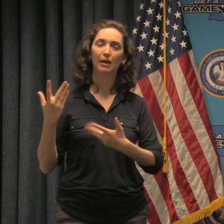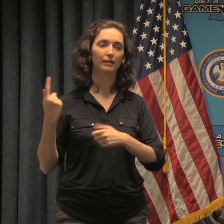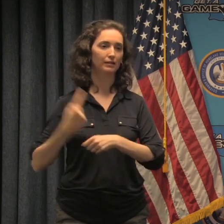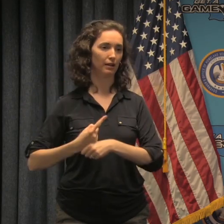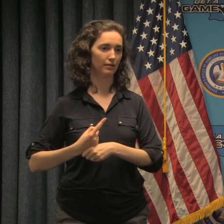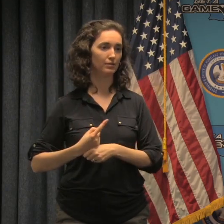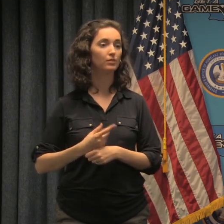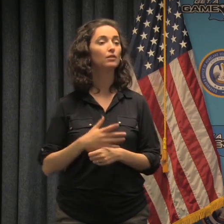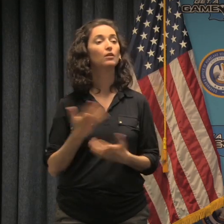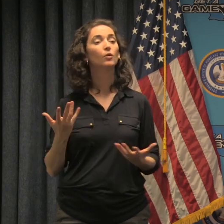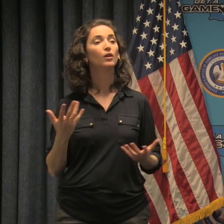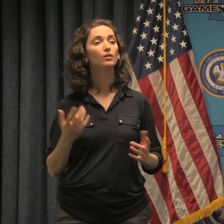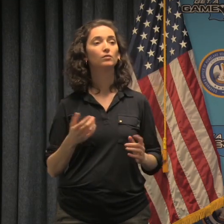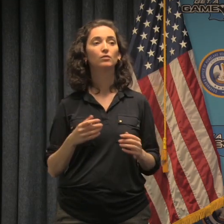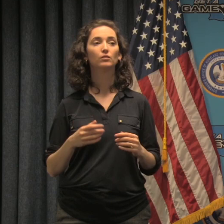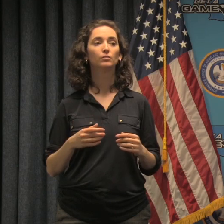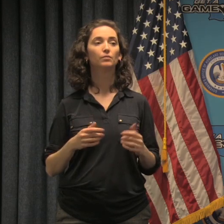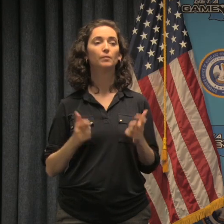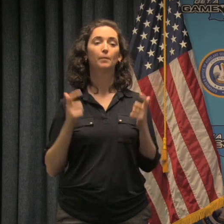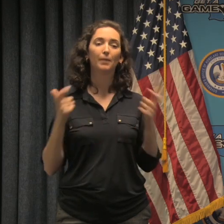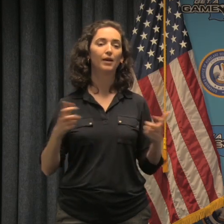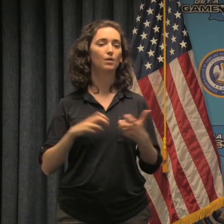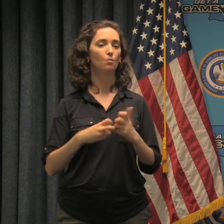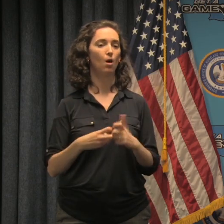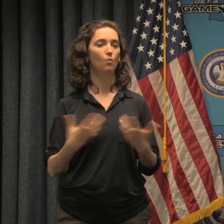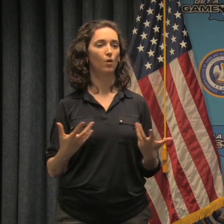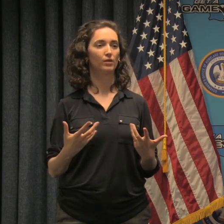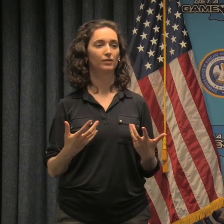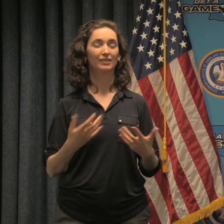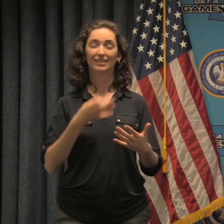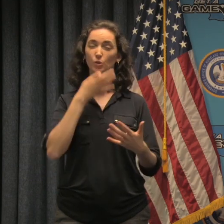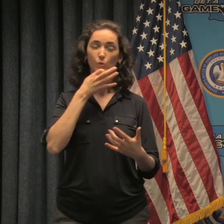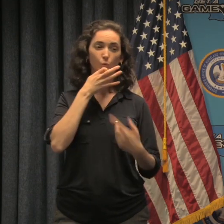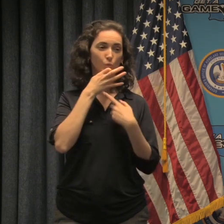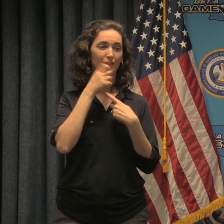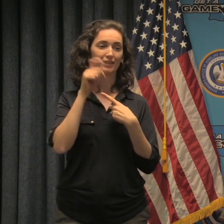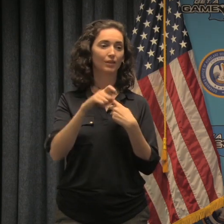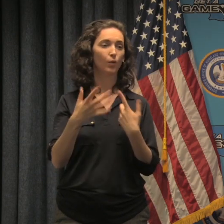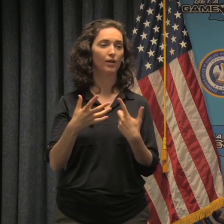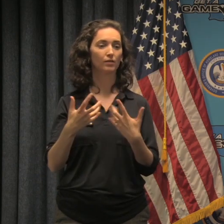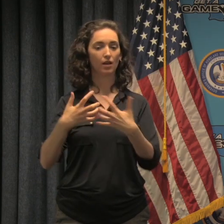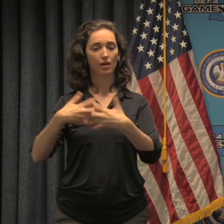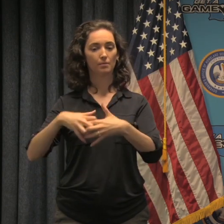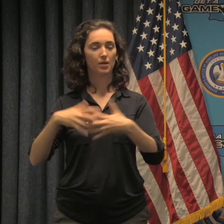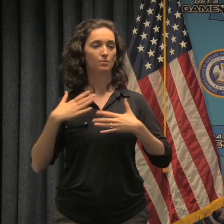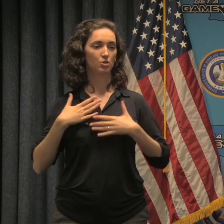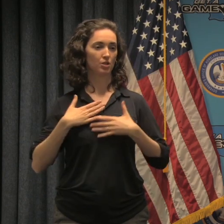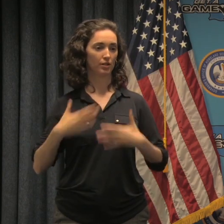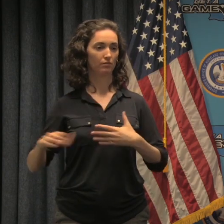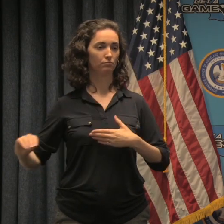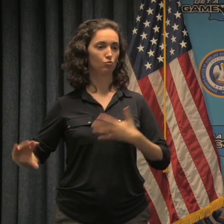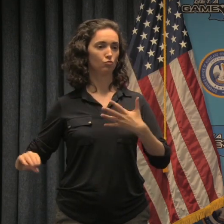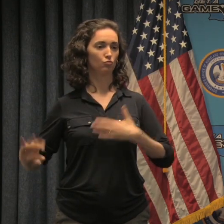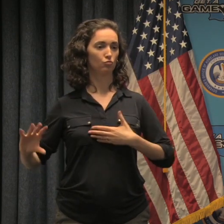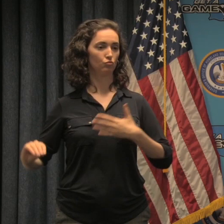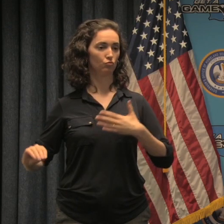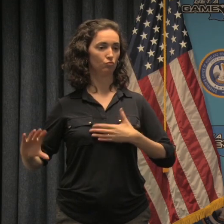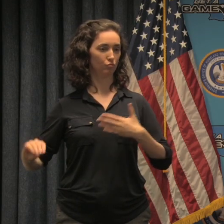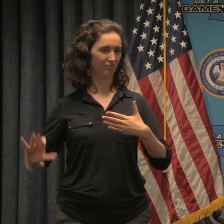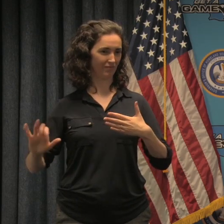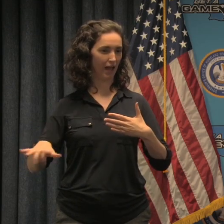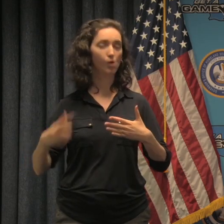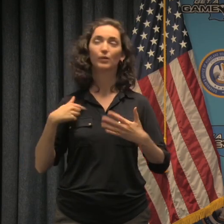The biggest issue in the nearest term is ventilator capacity. And so we keep making our case. We know that there